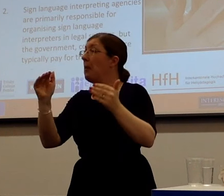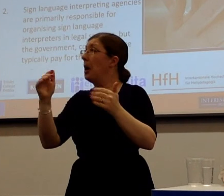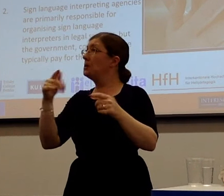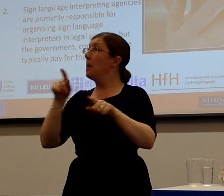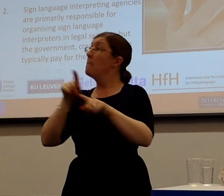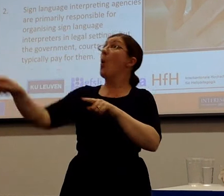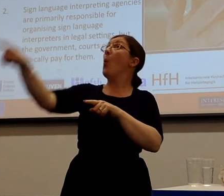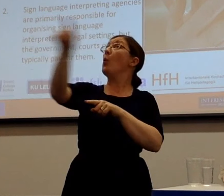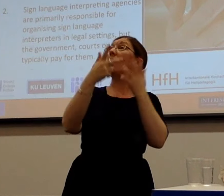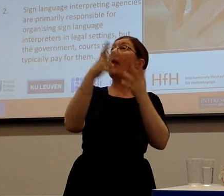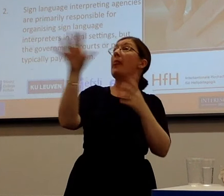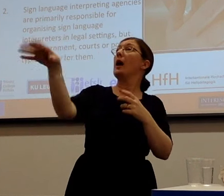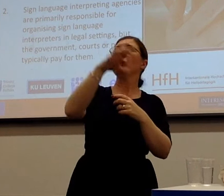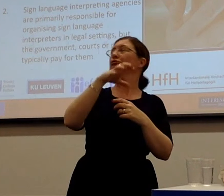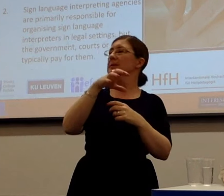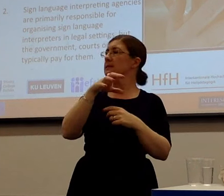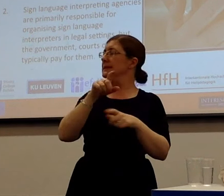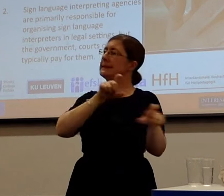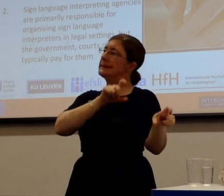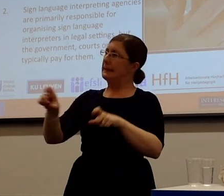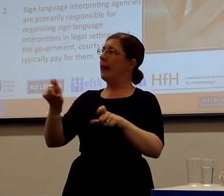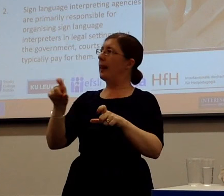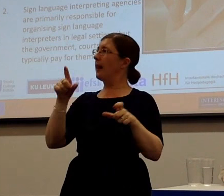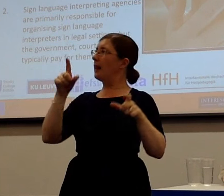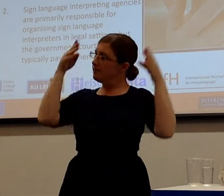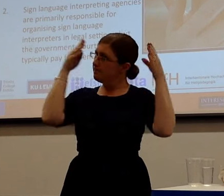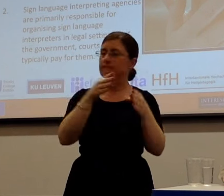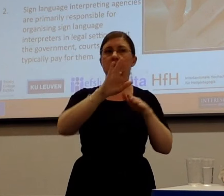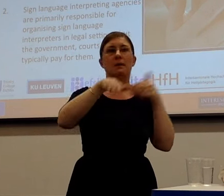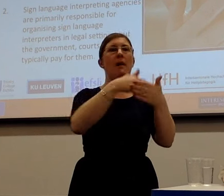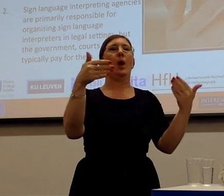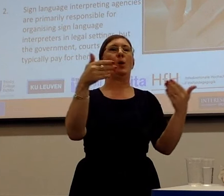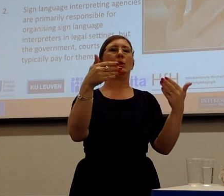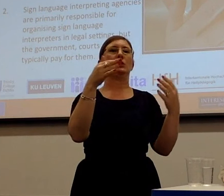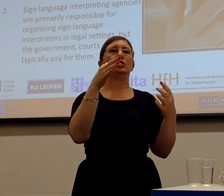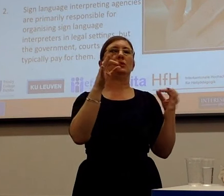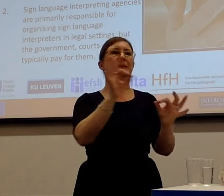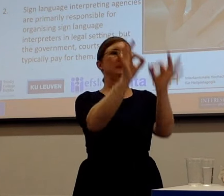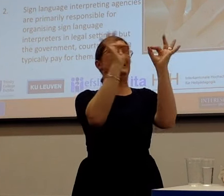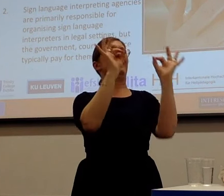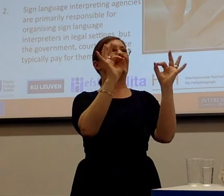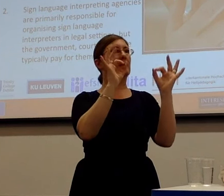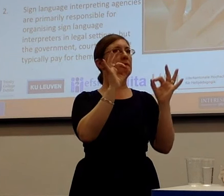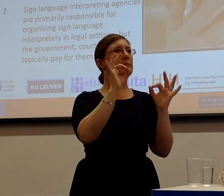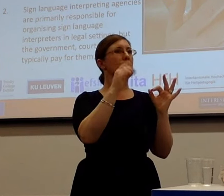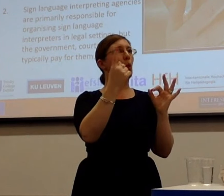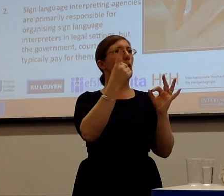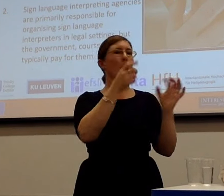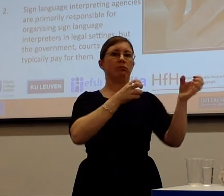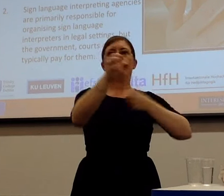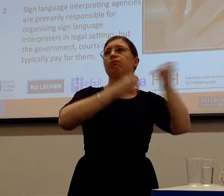was interesting to see that in most countries in Europe it was still within an agency. So, but it was actually sign language